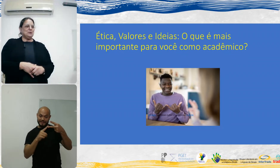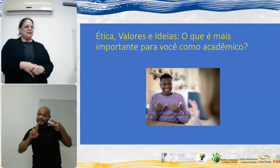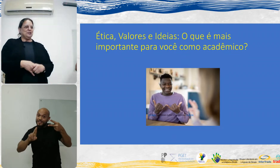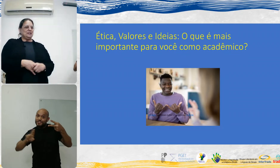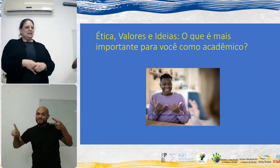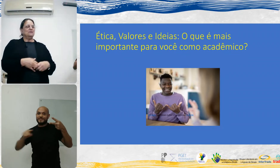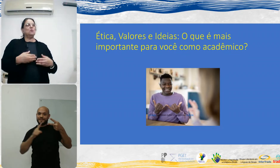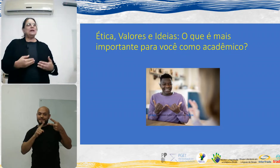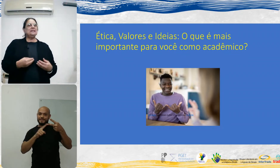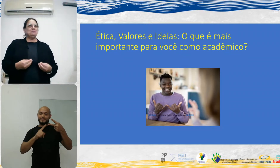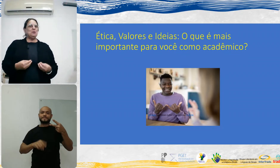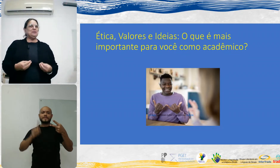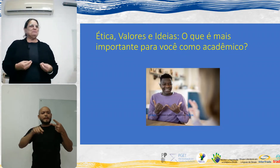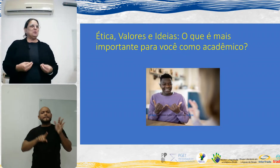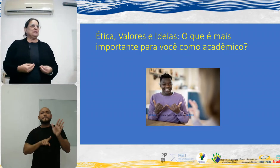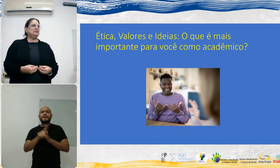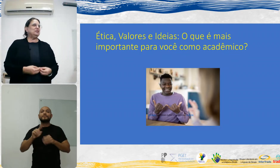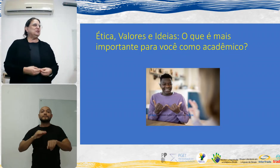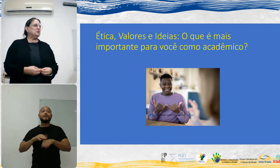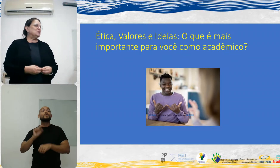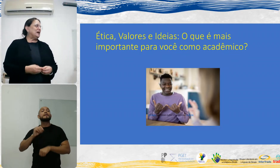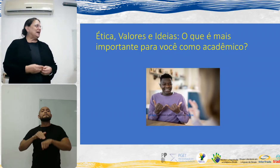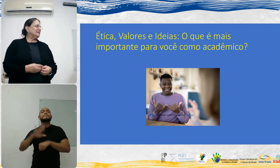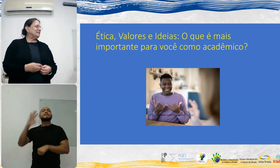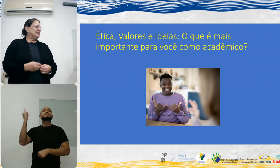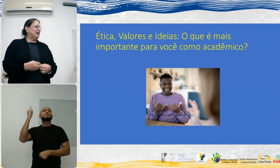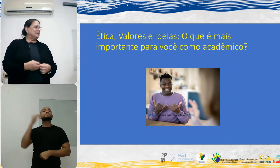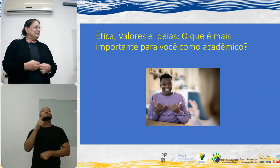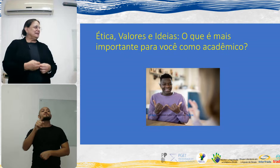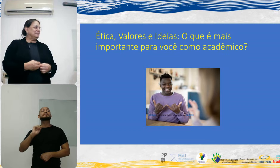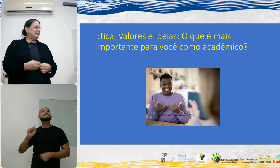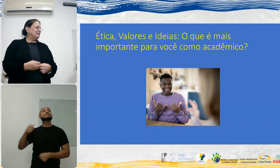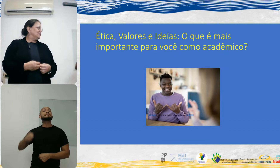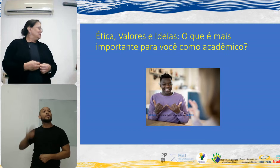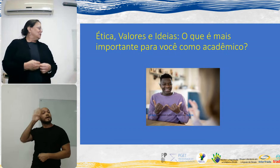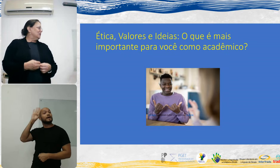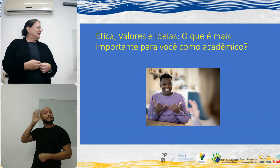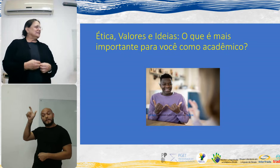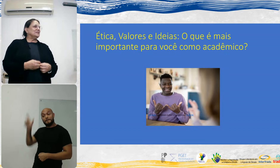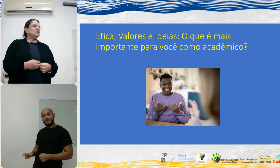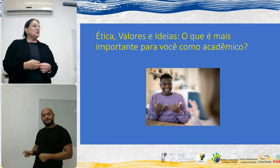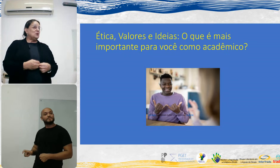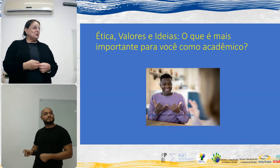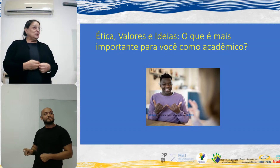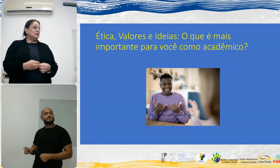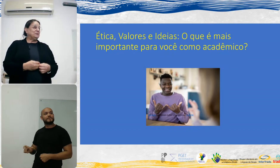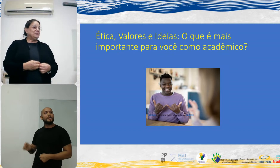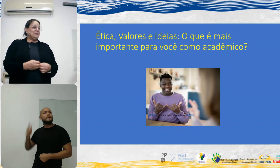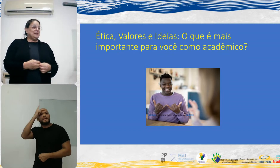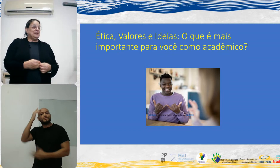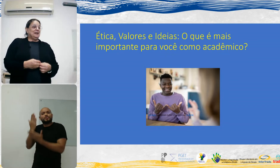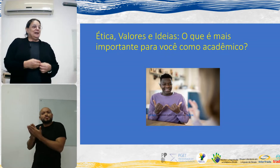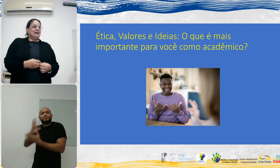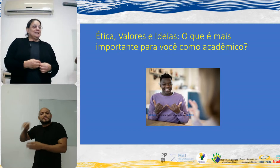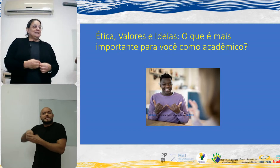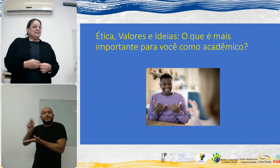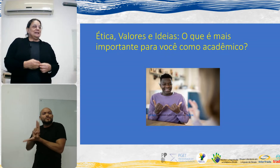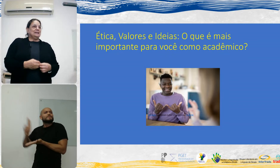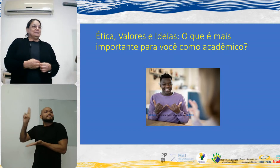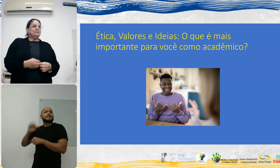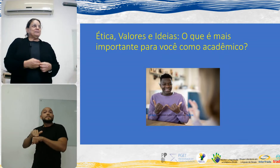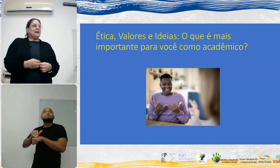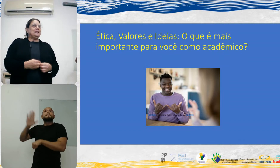the question of what is most important to you as an academic or as a scholar.